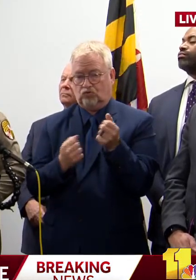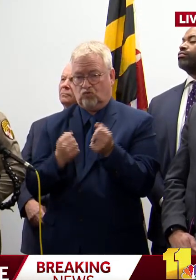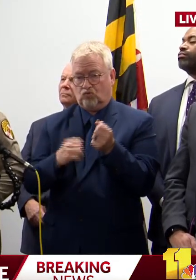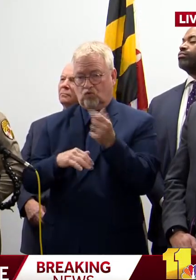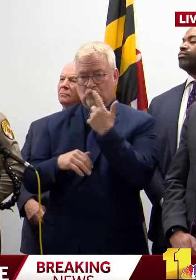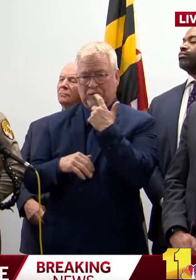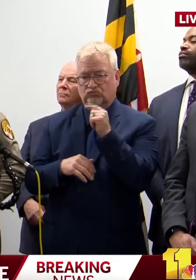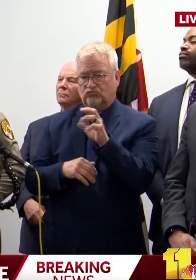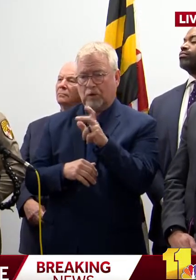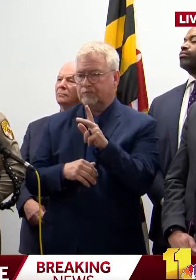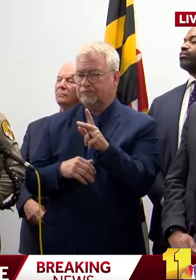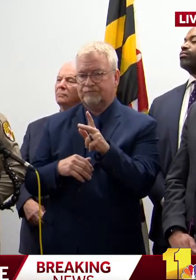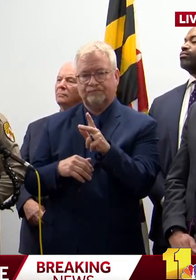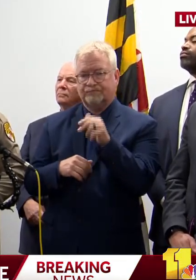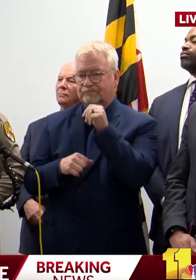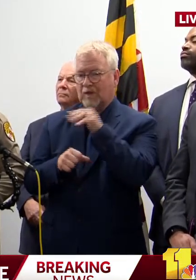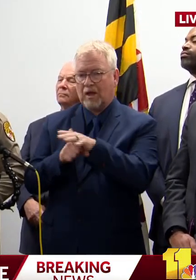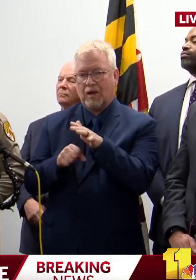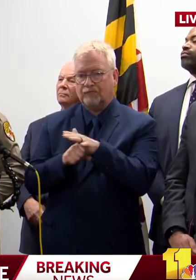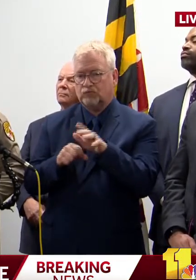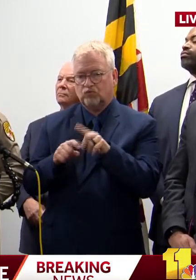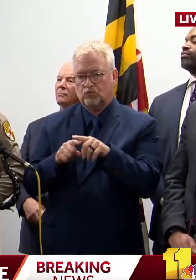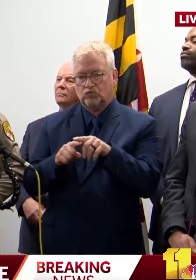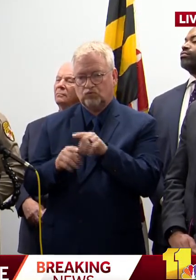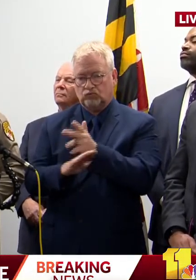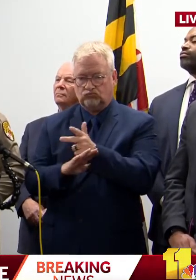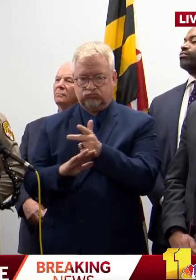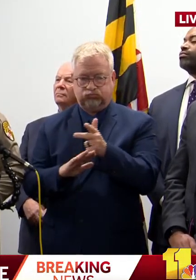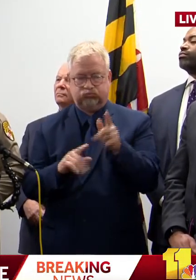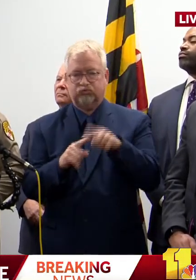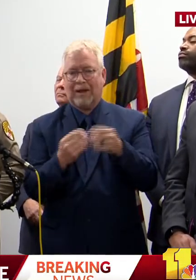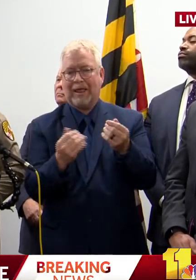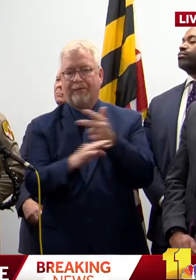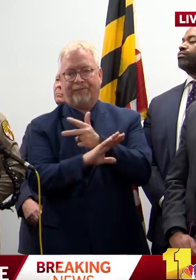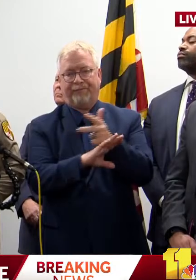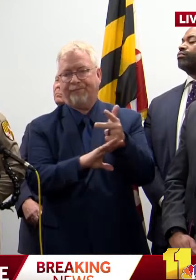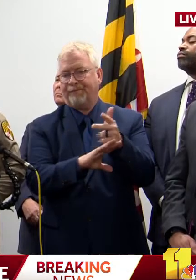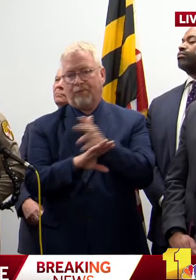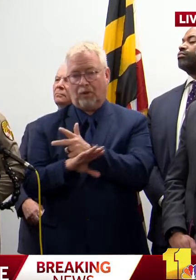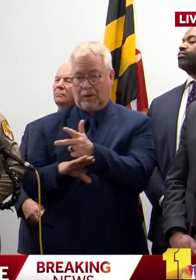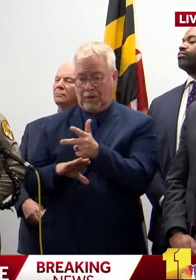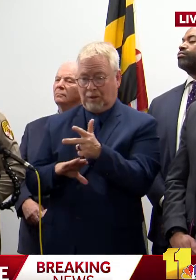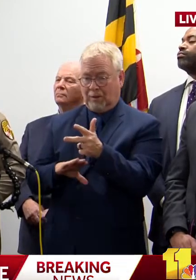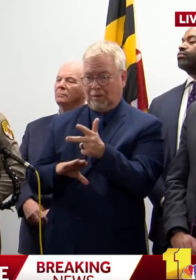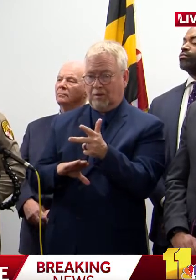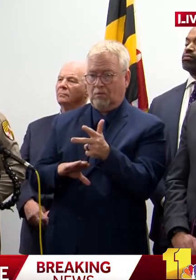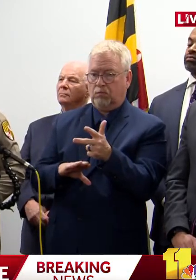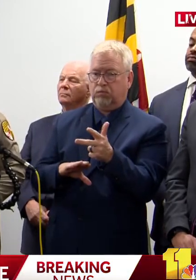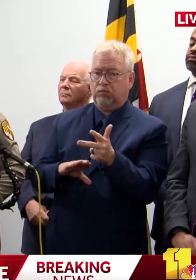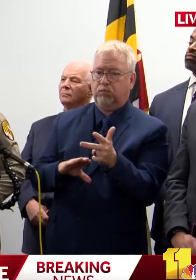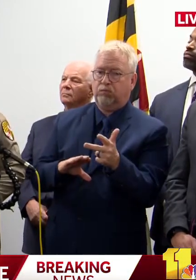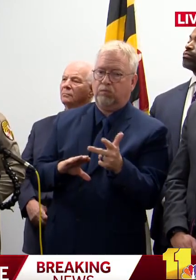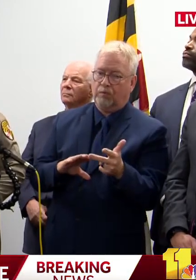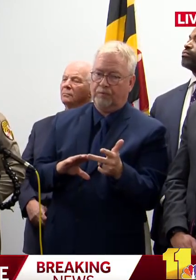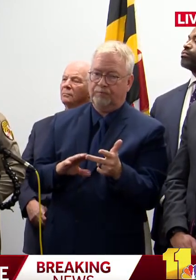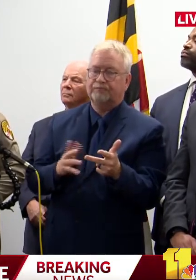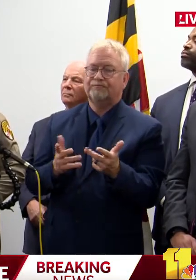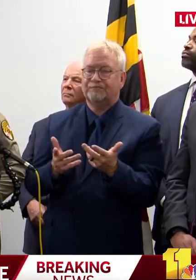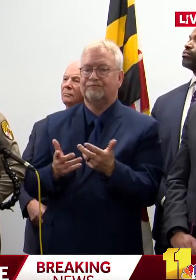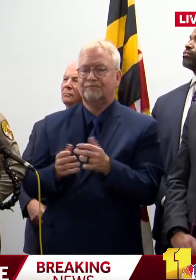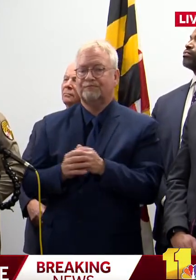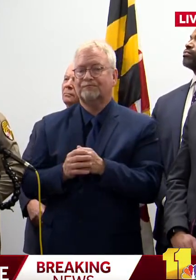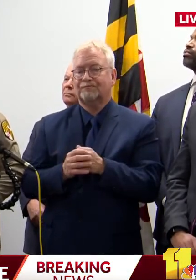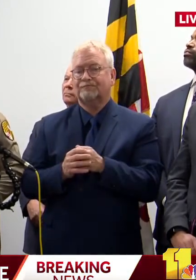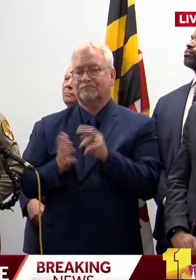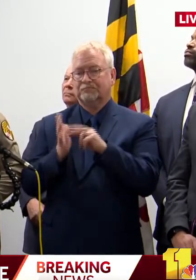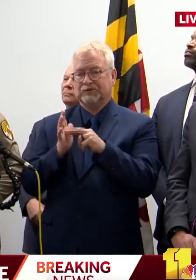towing it all the way in. It was at that point the deceased were removed from the vehicle and brought to the shore,